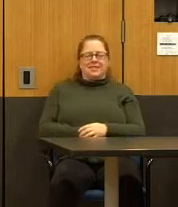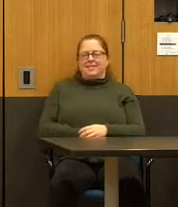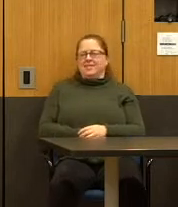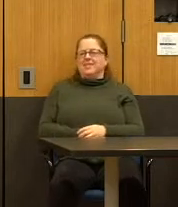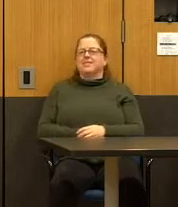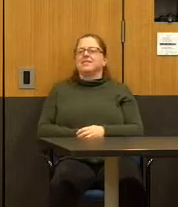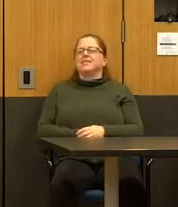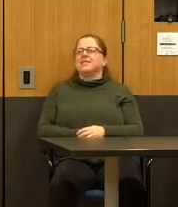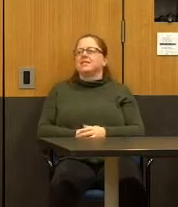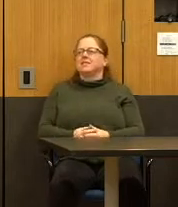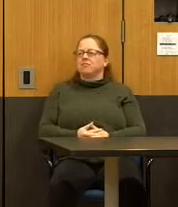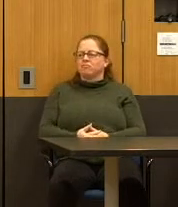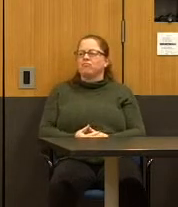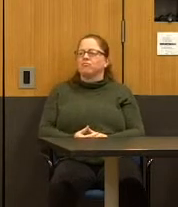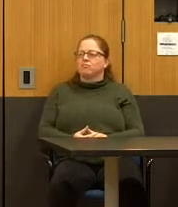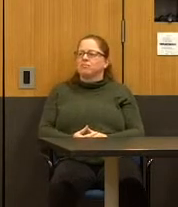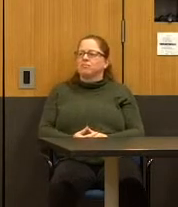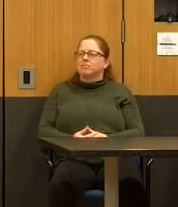Okay.